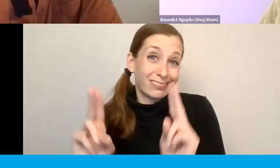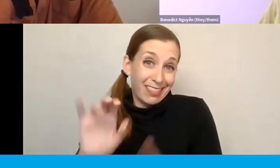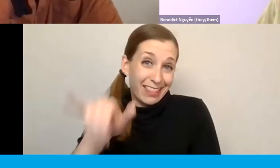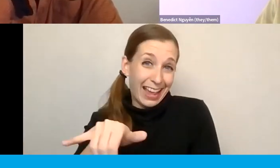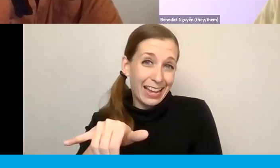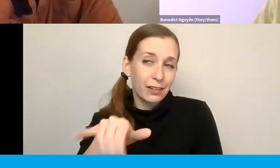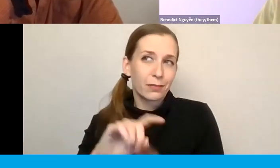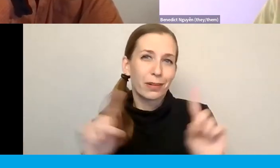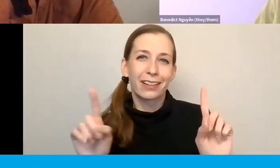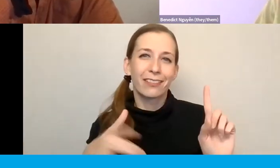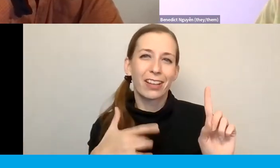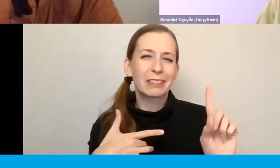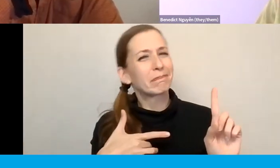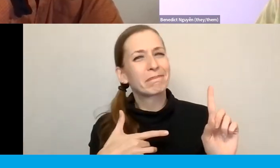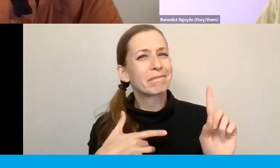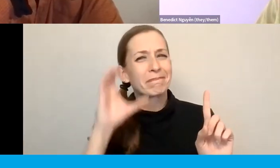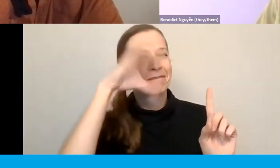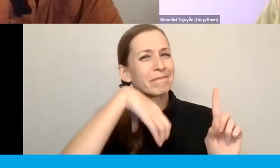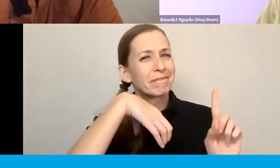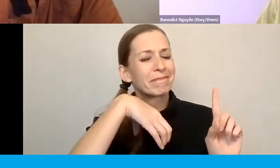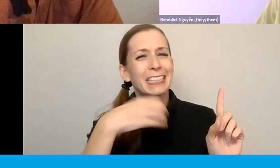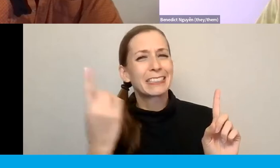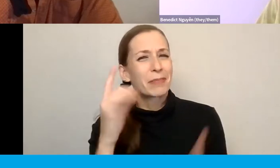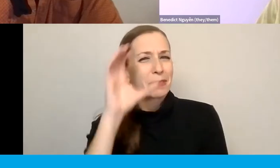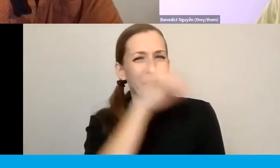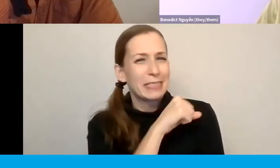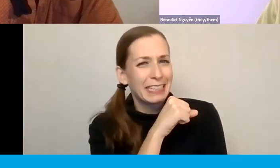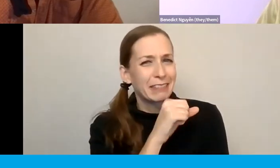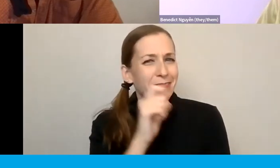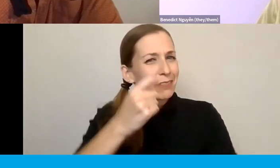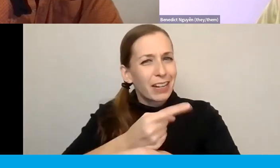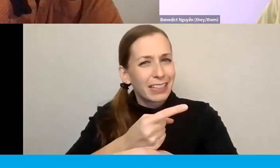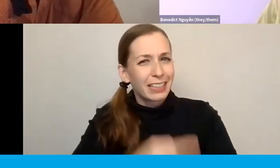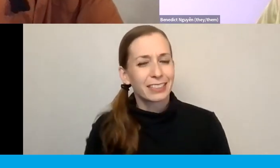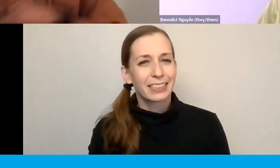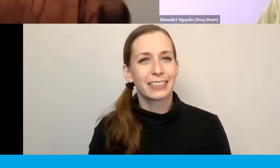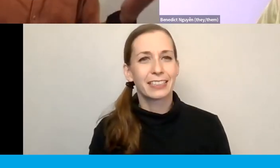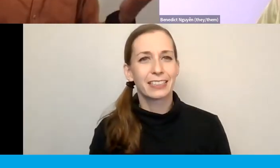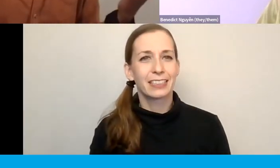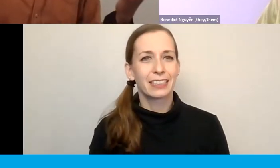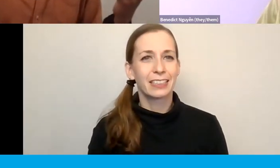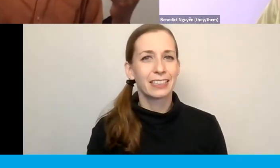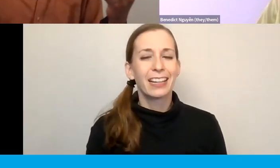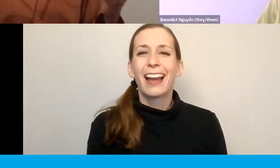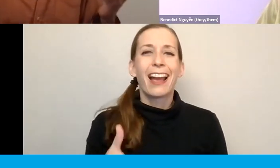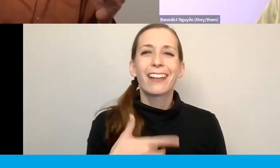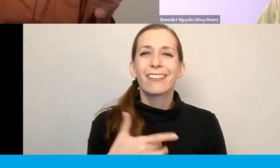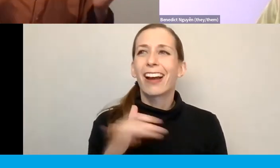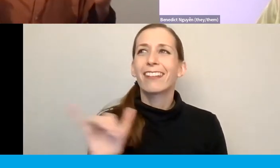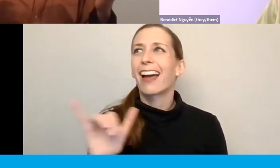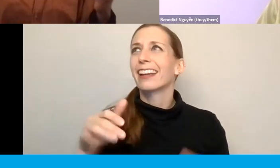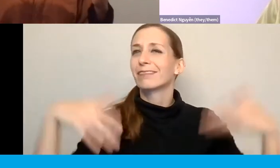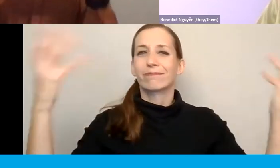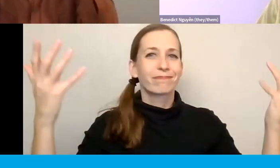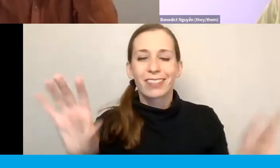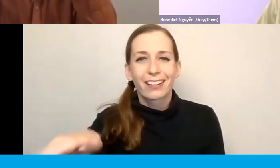there was something missing. It immediately started to feel like another dance film. And a lot of the